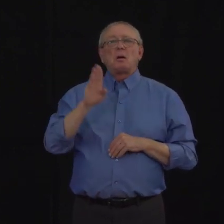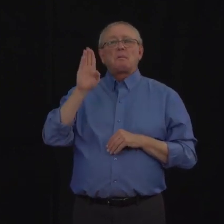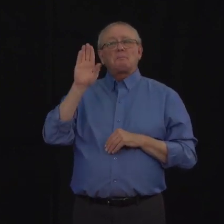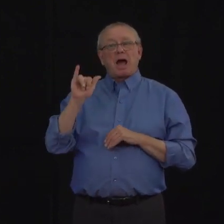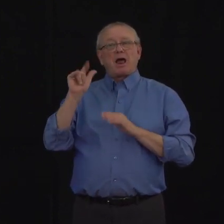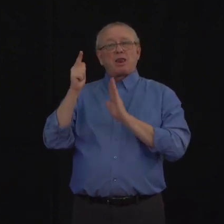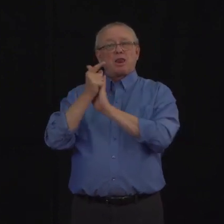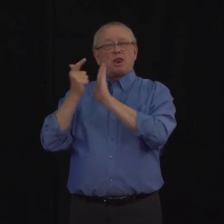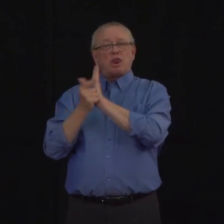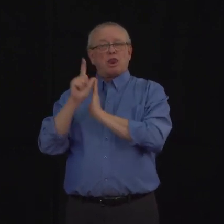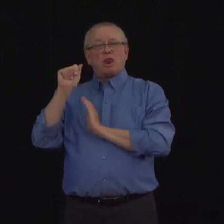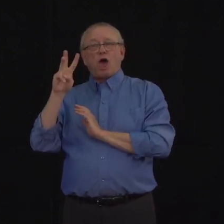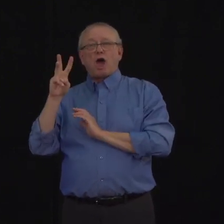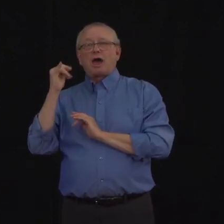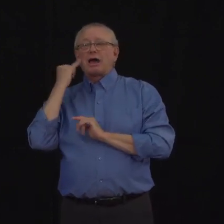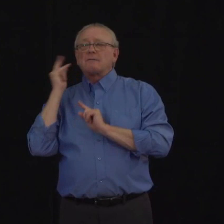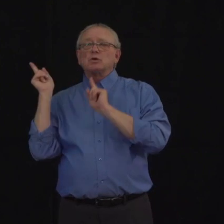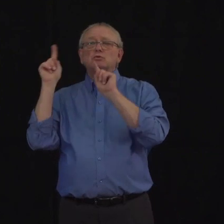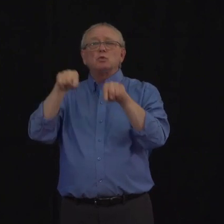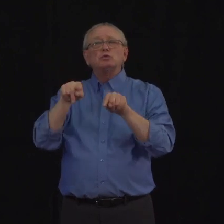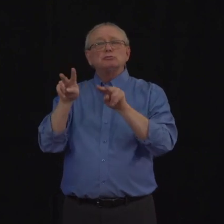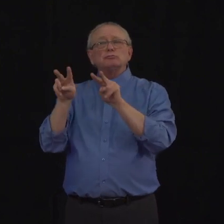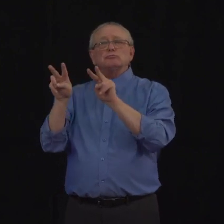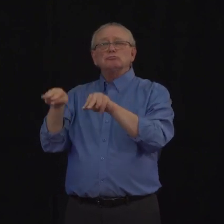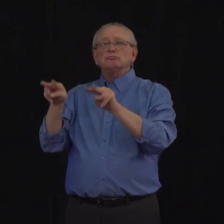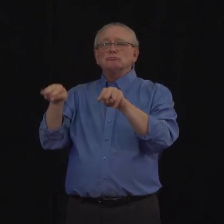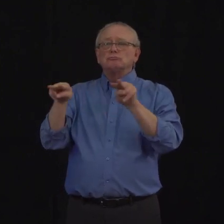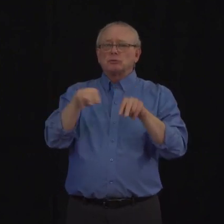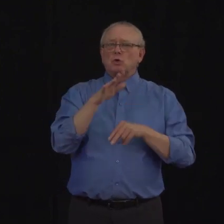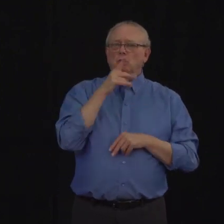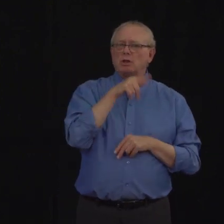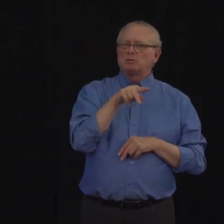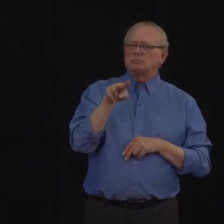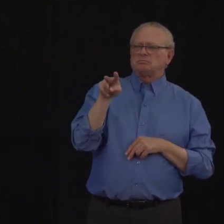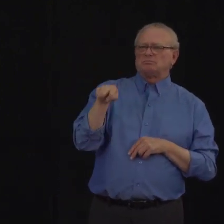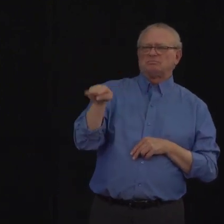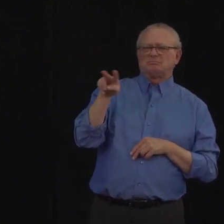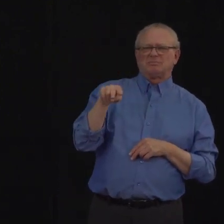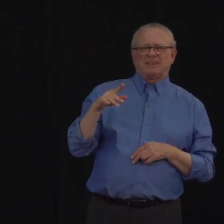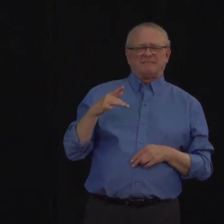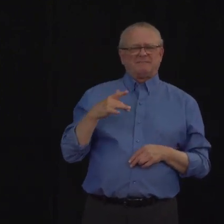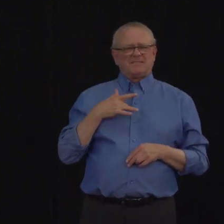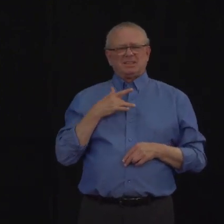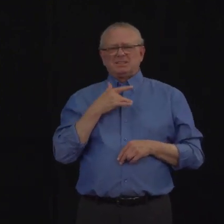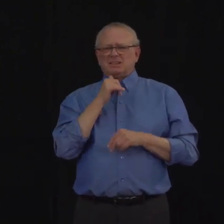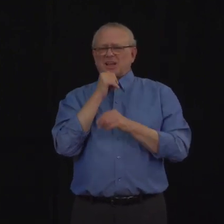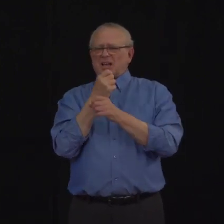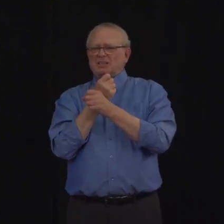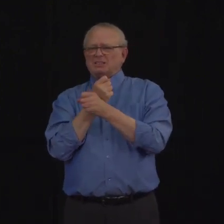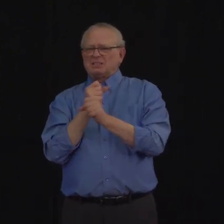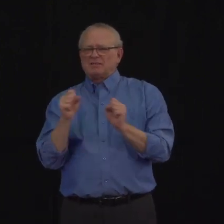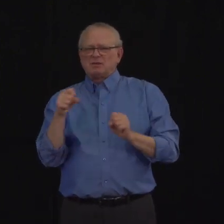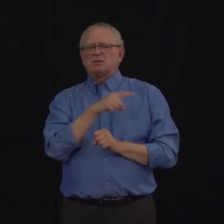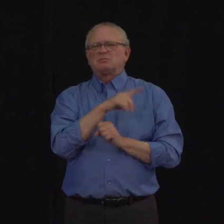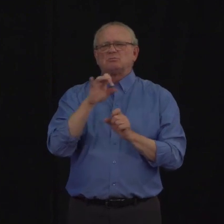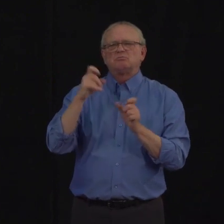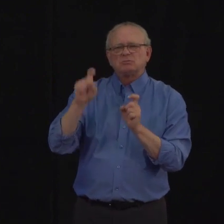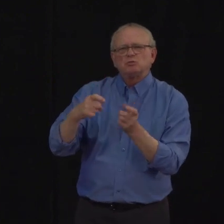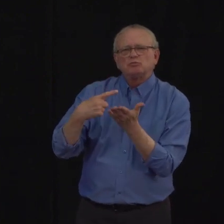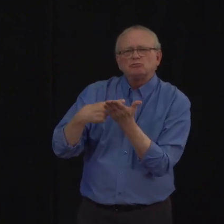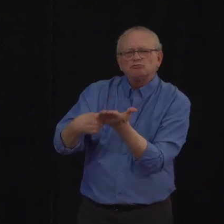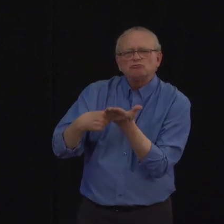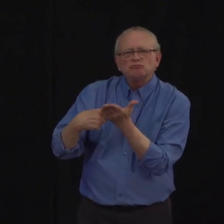the reminder of what's needed, what's going to be safe for employees and for clients.